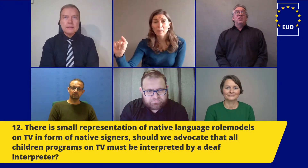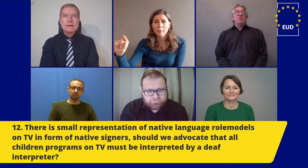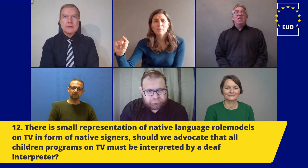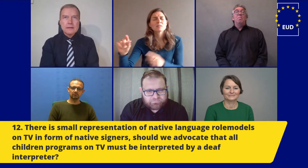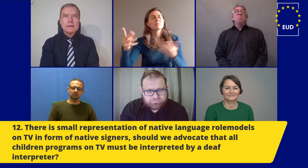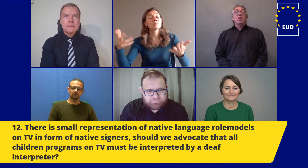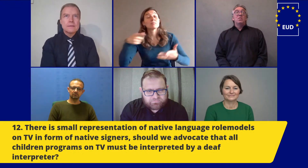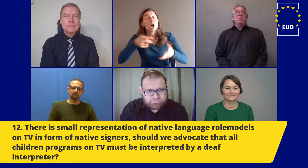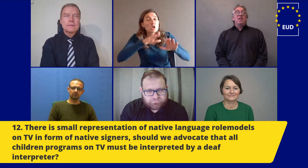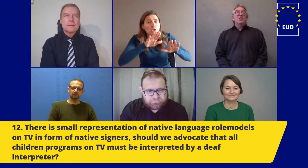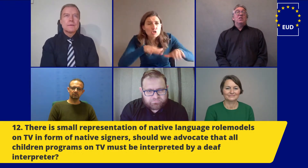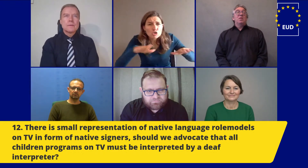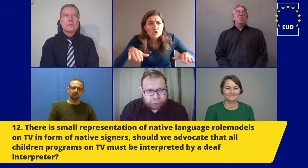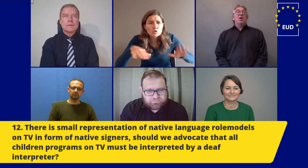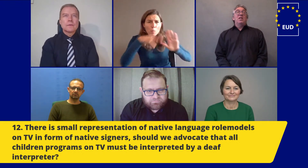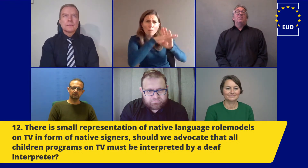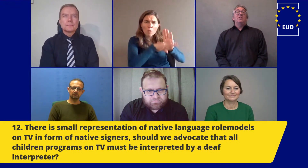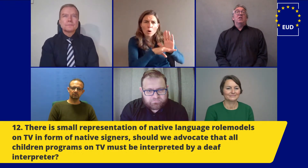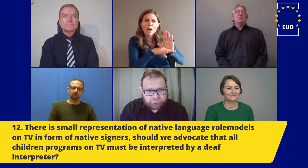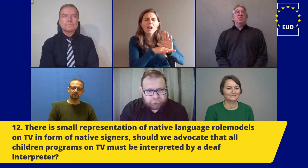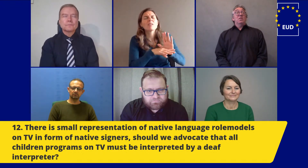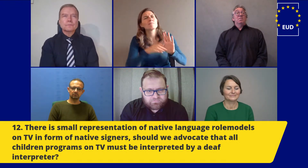TV must be interpreted by a deaf interpreter?